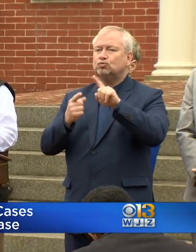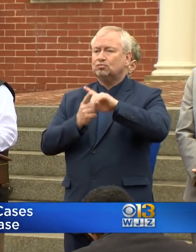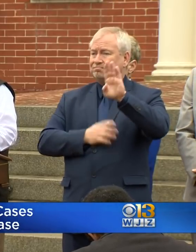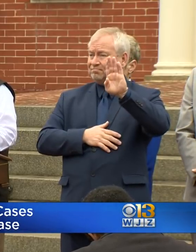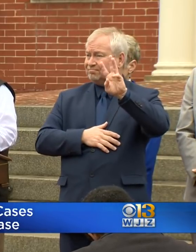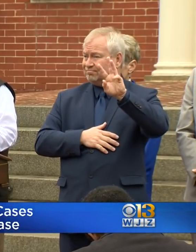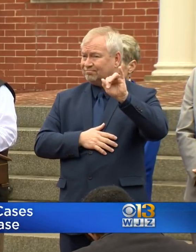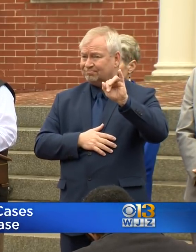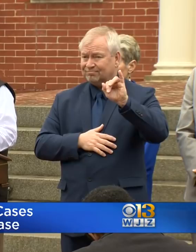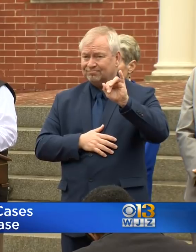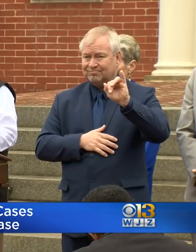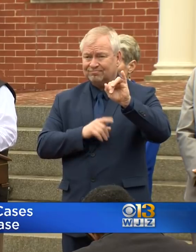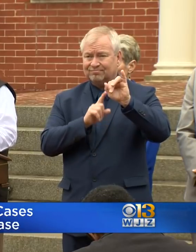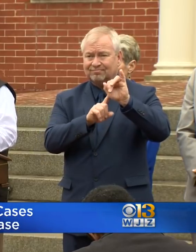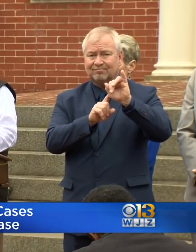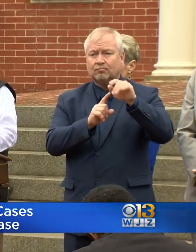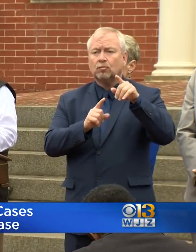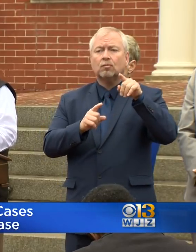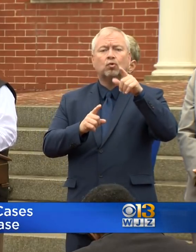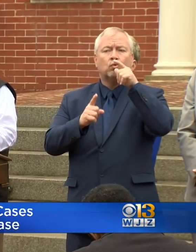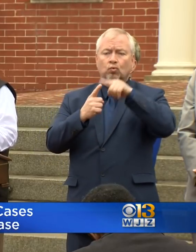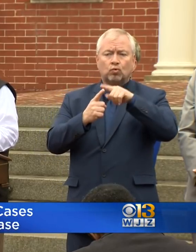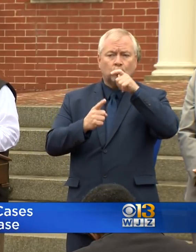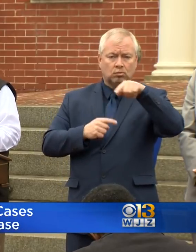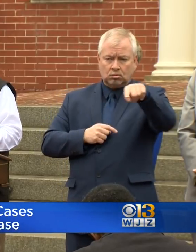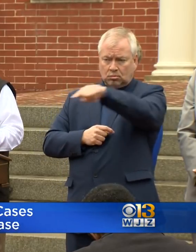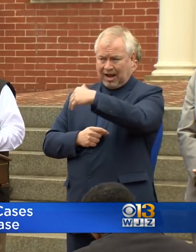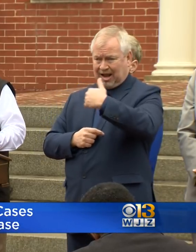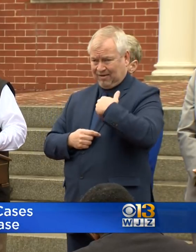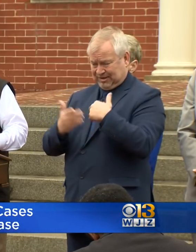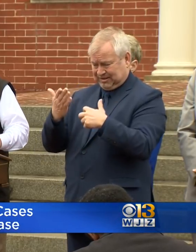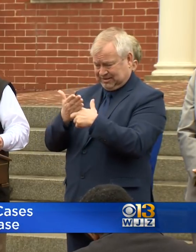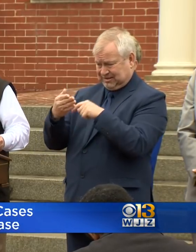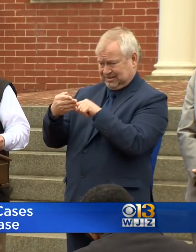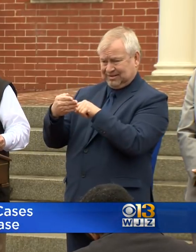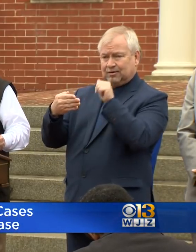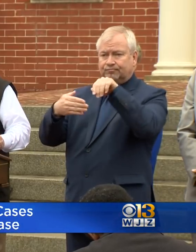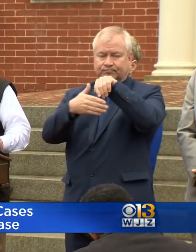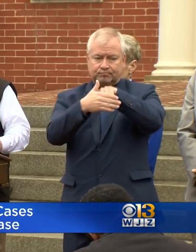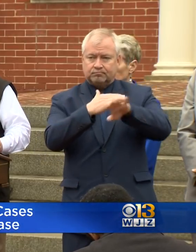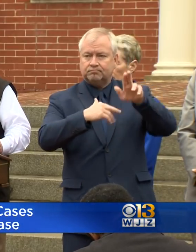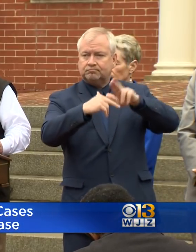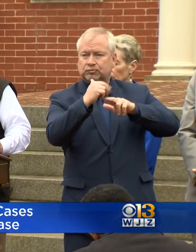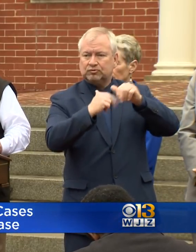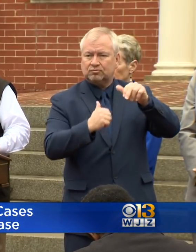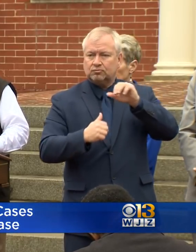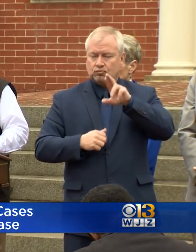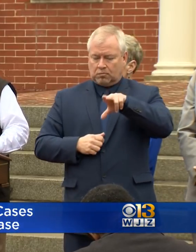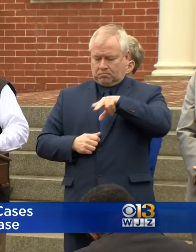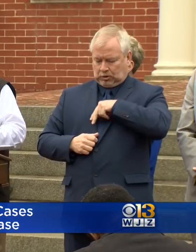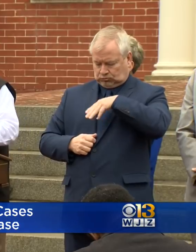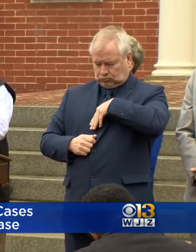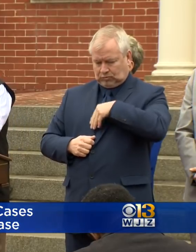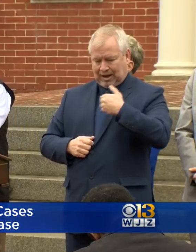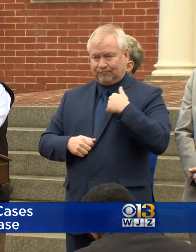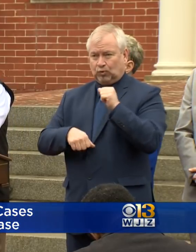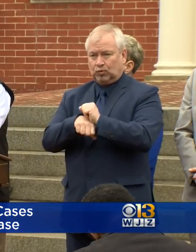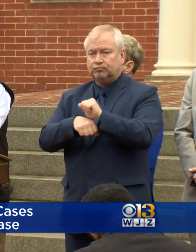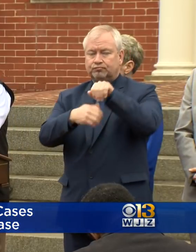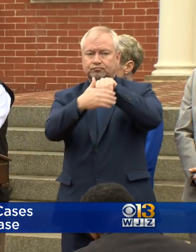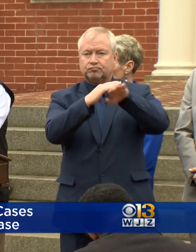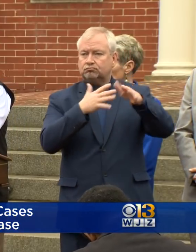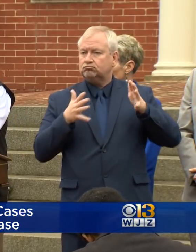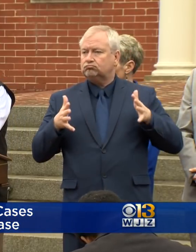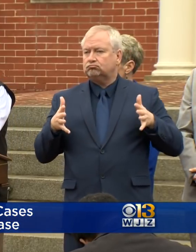terminal to ticketed passengers only and badged airport employees only. Exceptions will